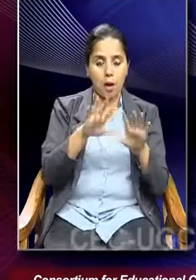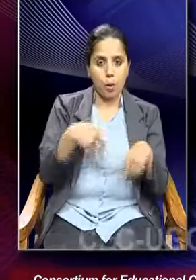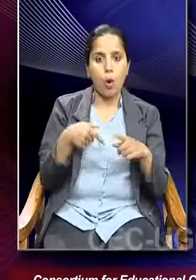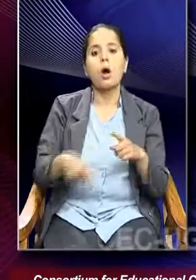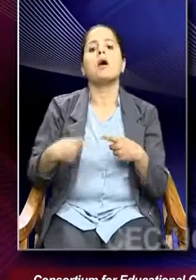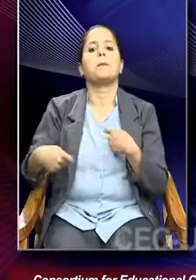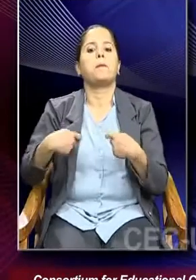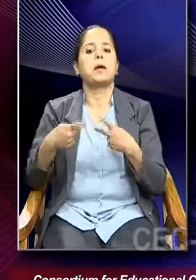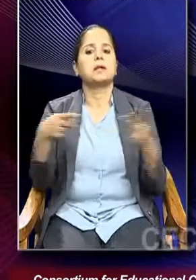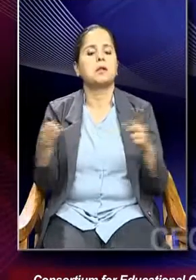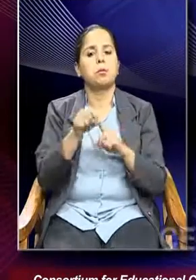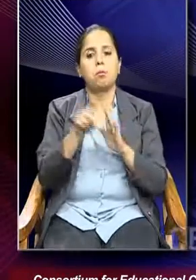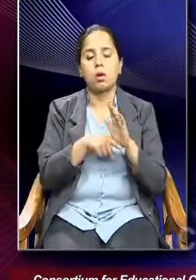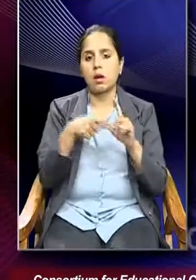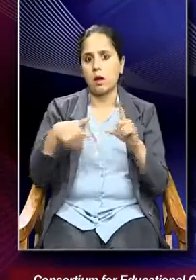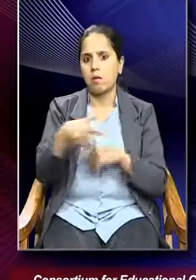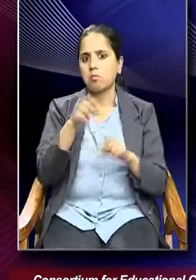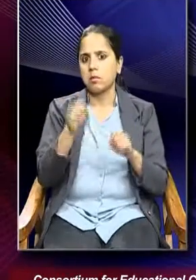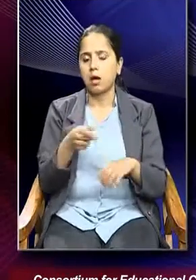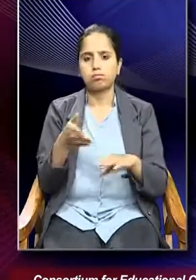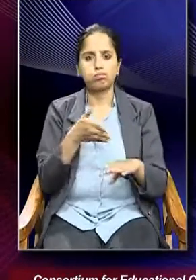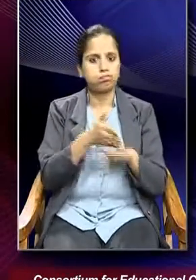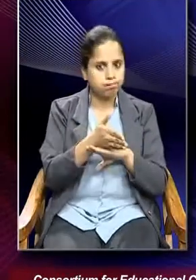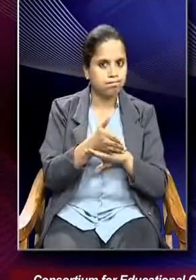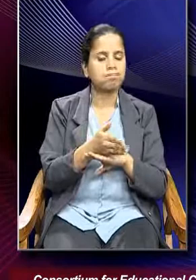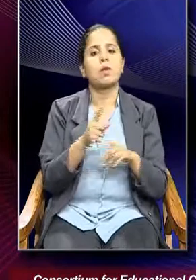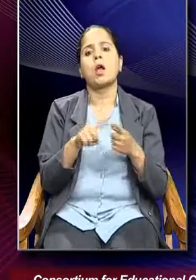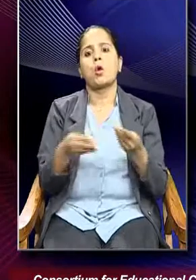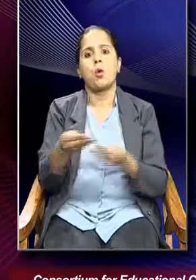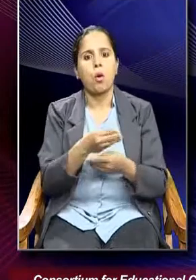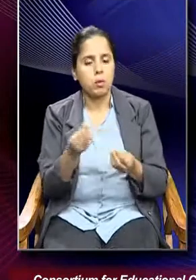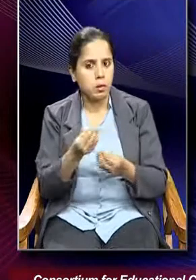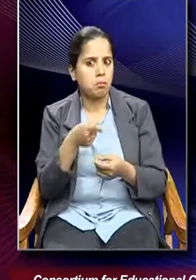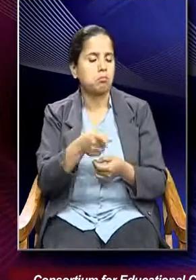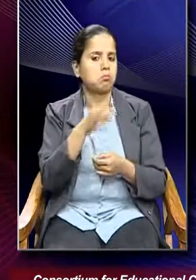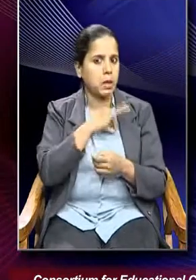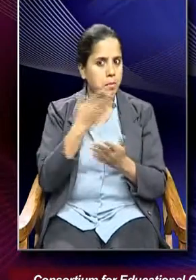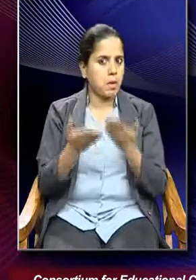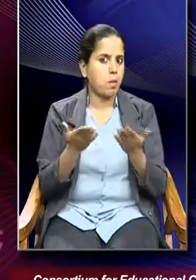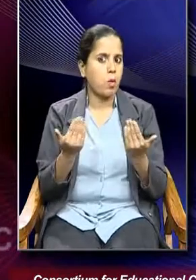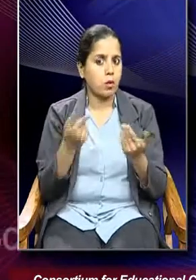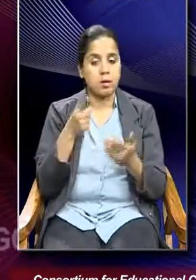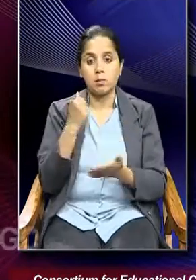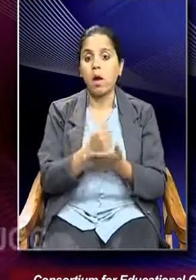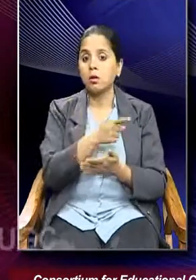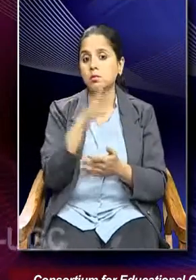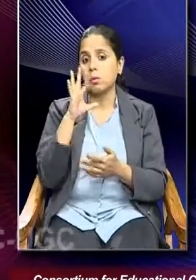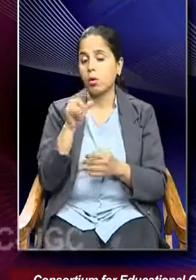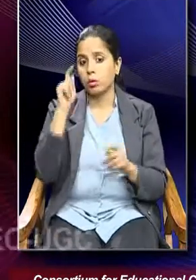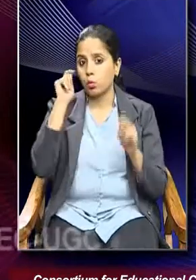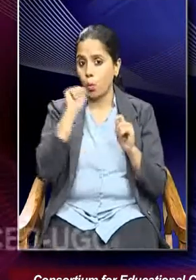be environmentally effective and economically cost effective. Banking played a very important role in